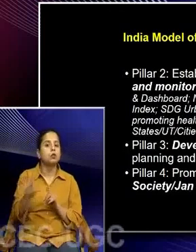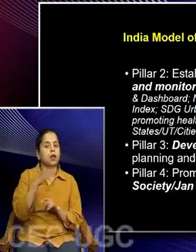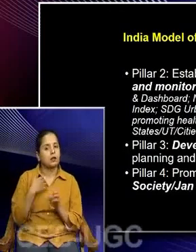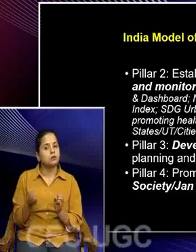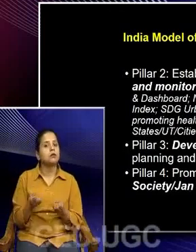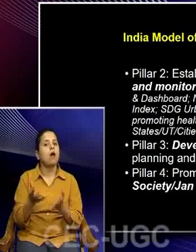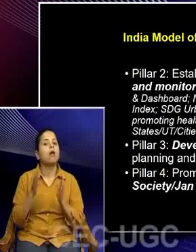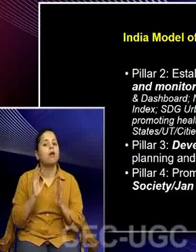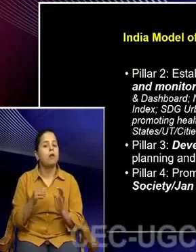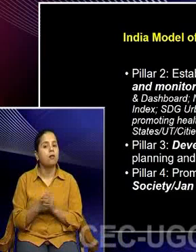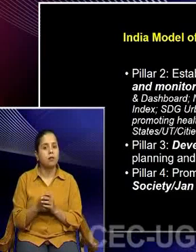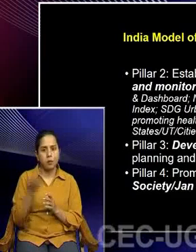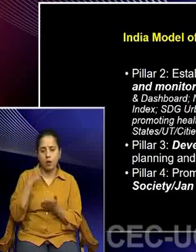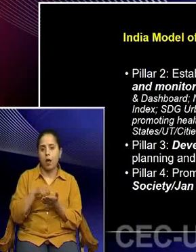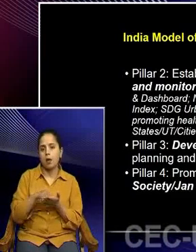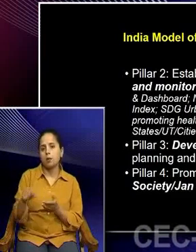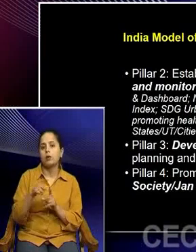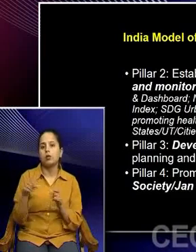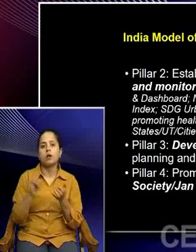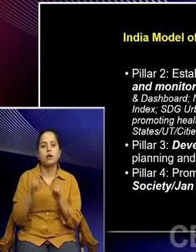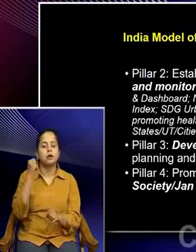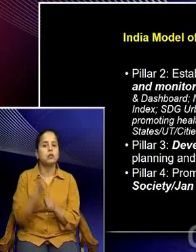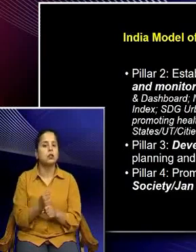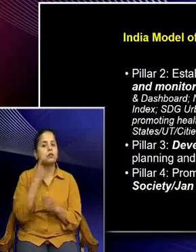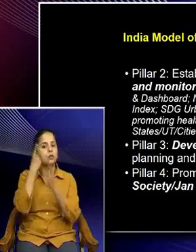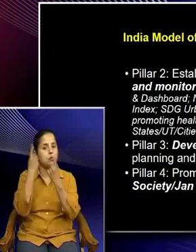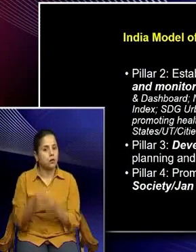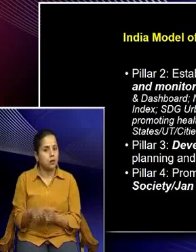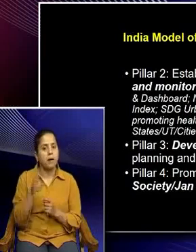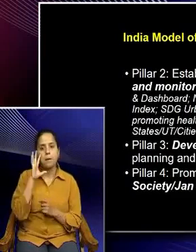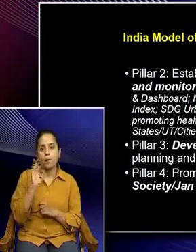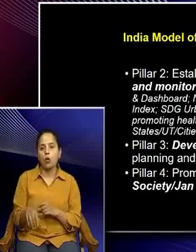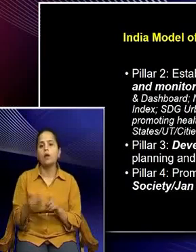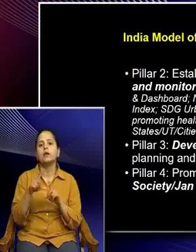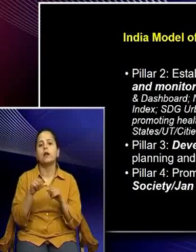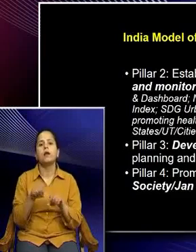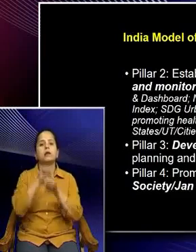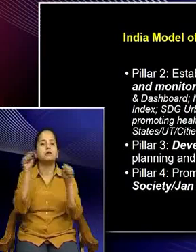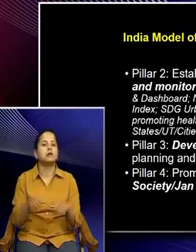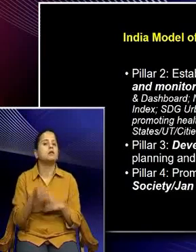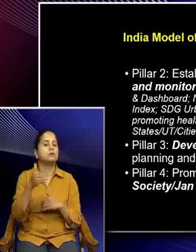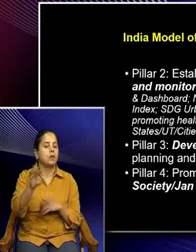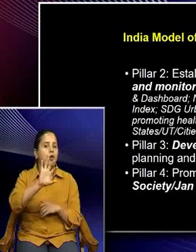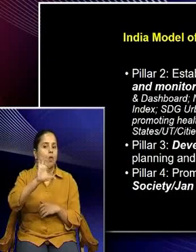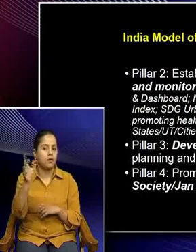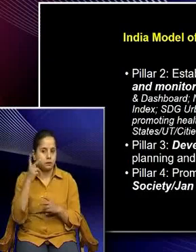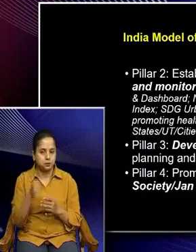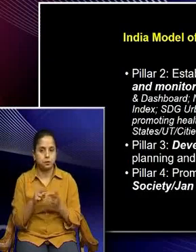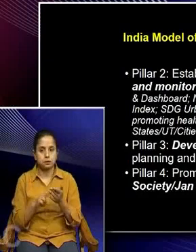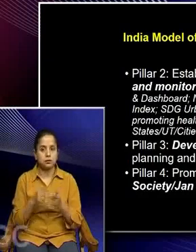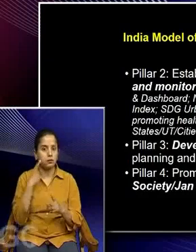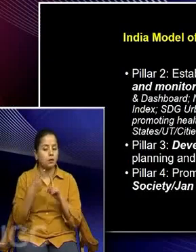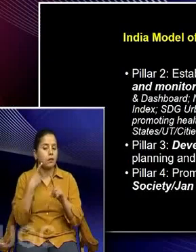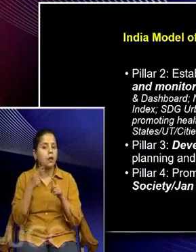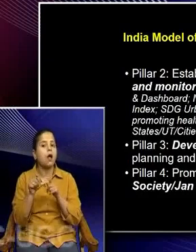started implementing SDG monitoring through relevant data system in the country. And recently Niti Aayog has